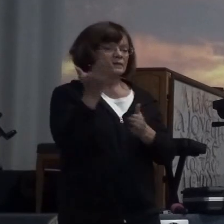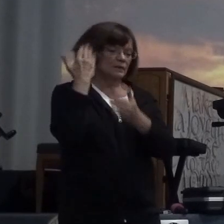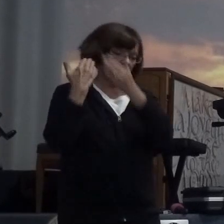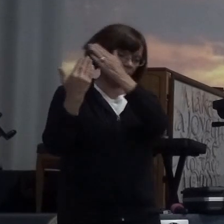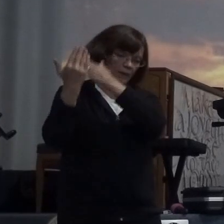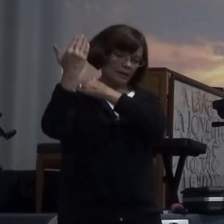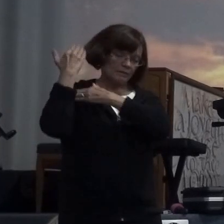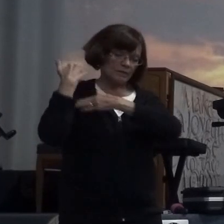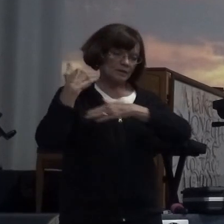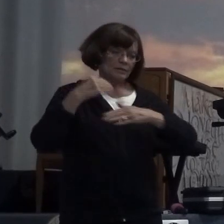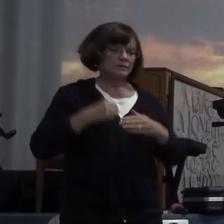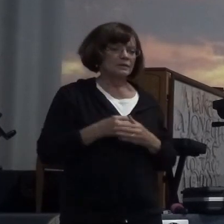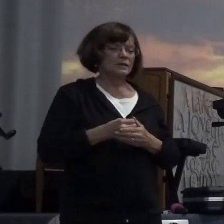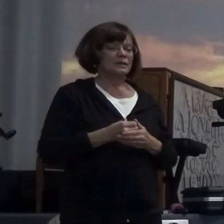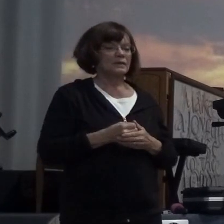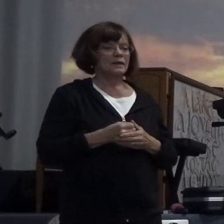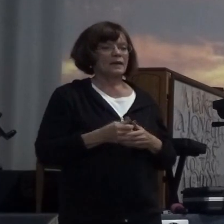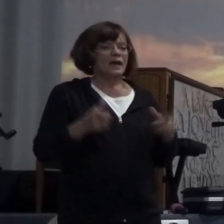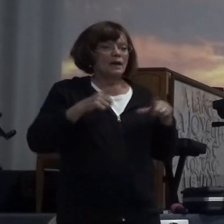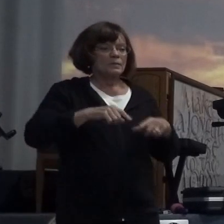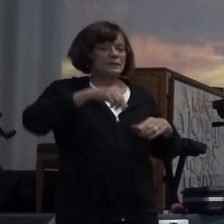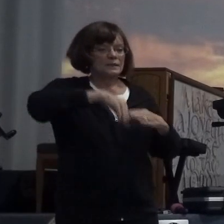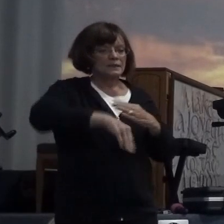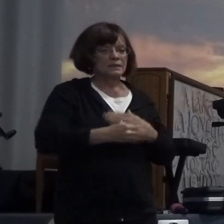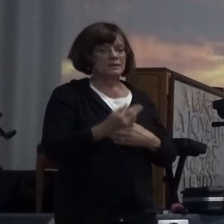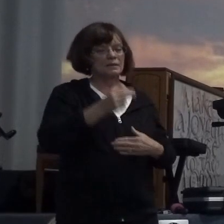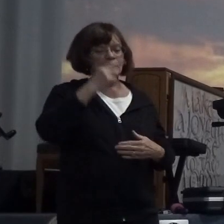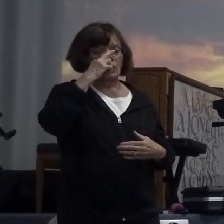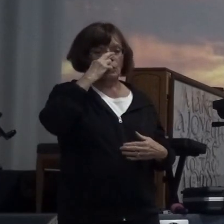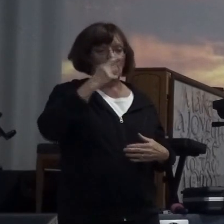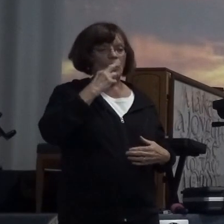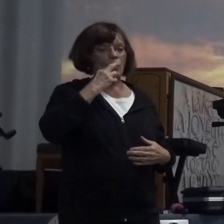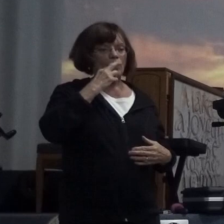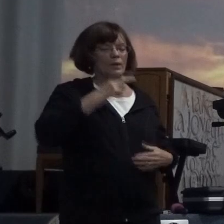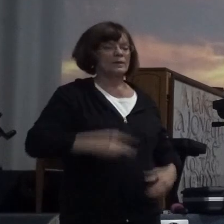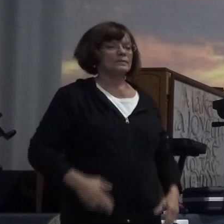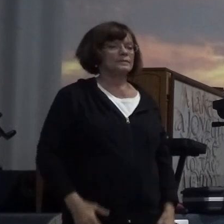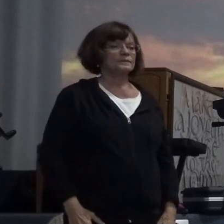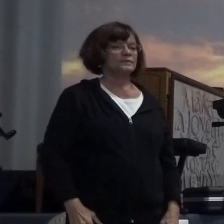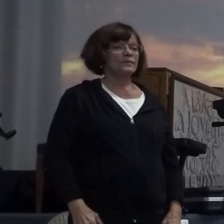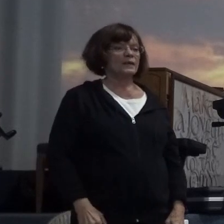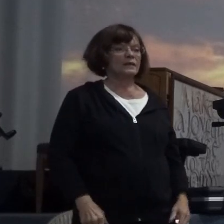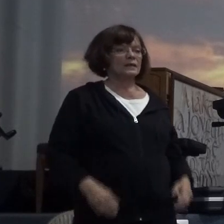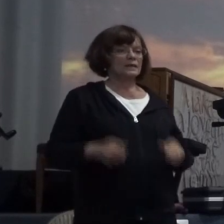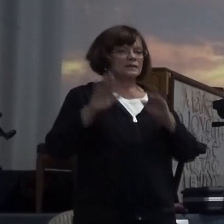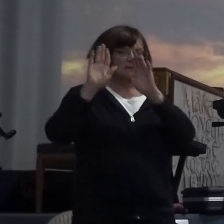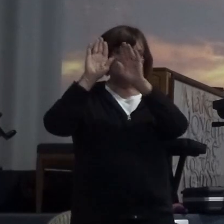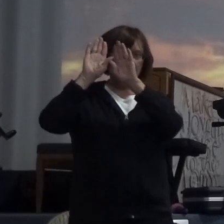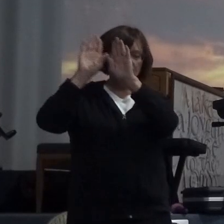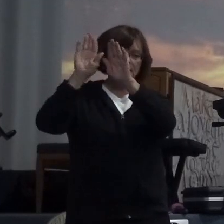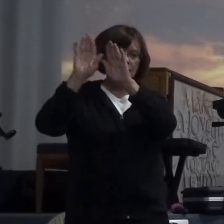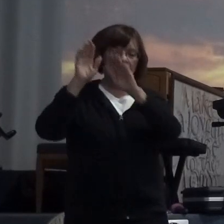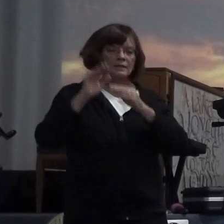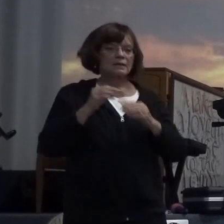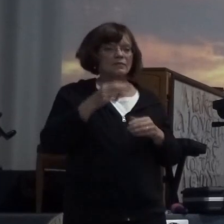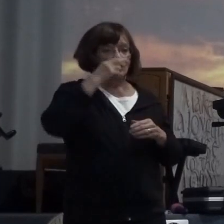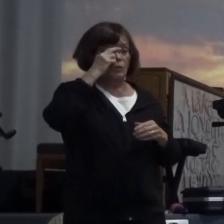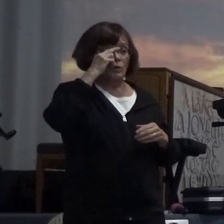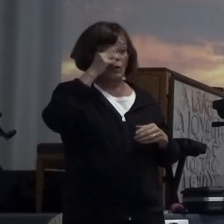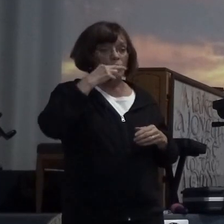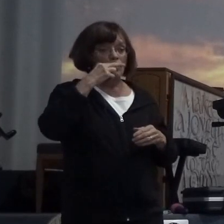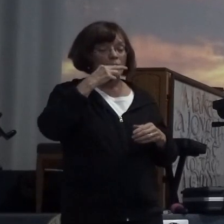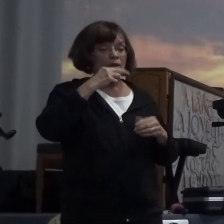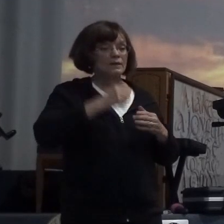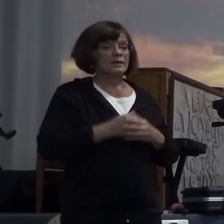going on in Rome at that time. And so when the city of Rome burned, the Romans believed that